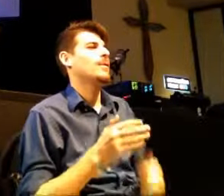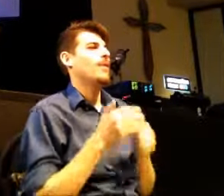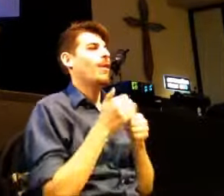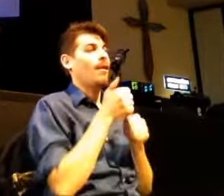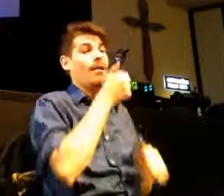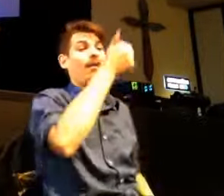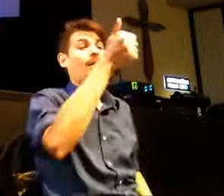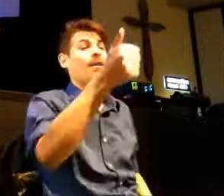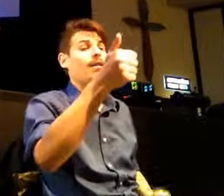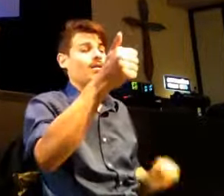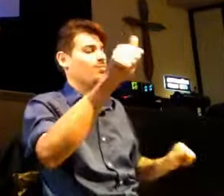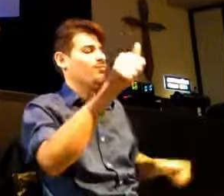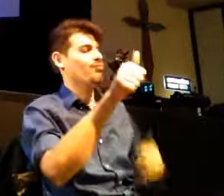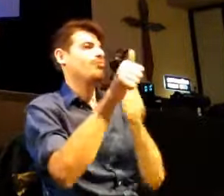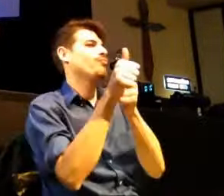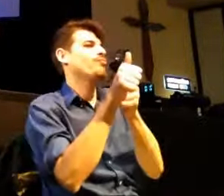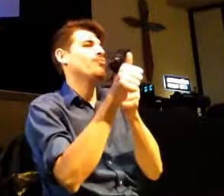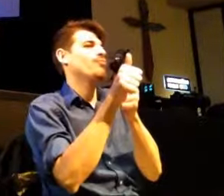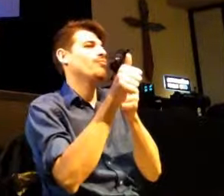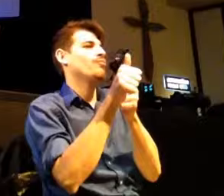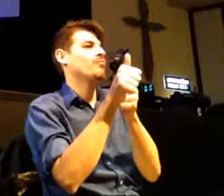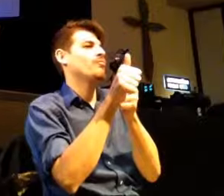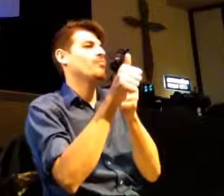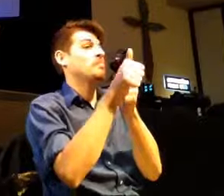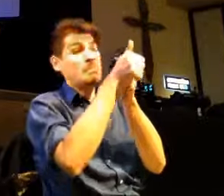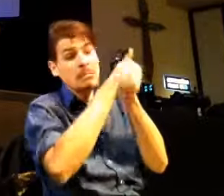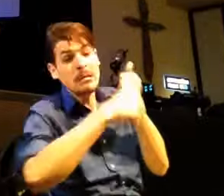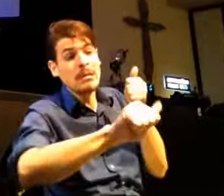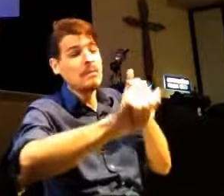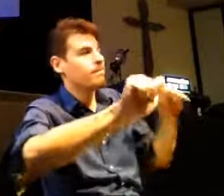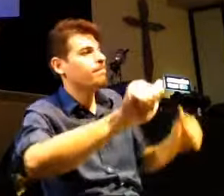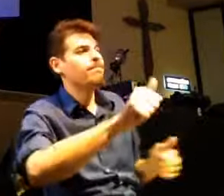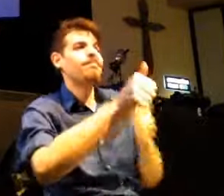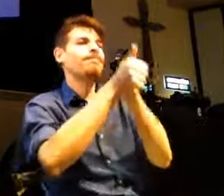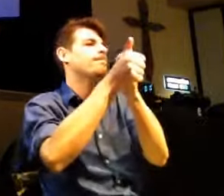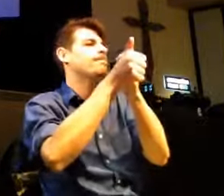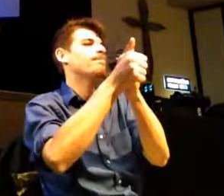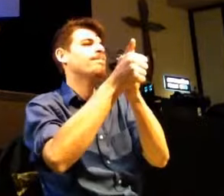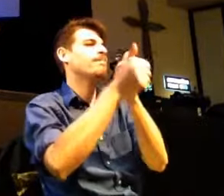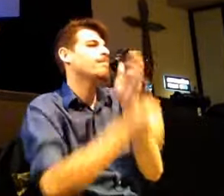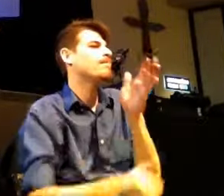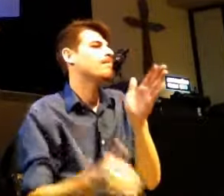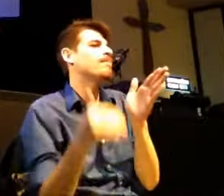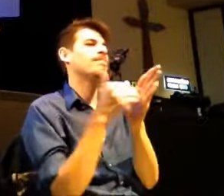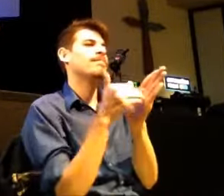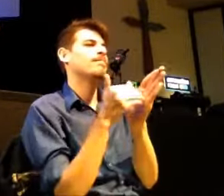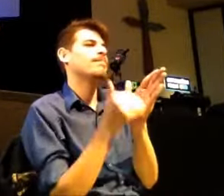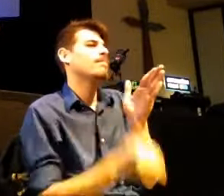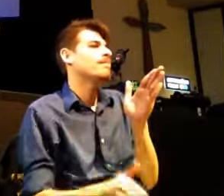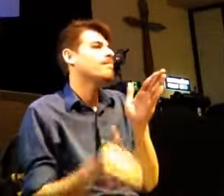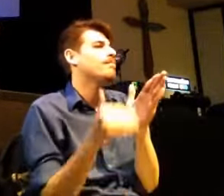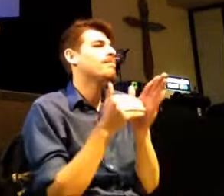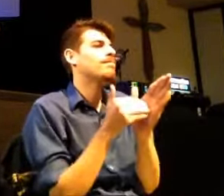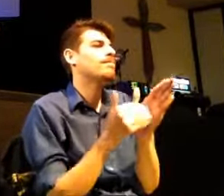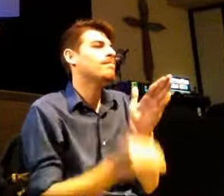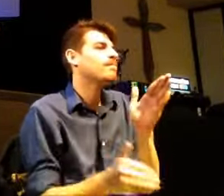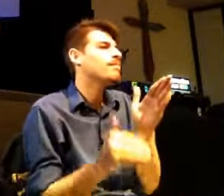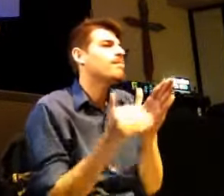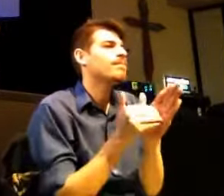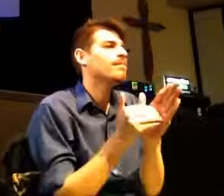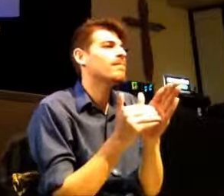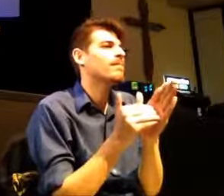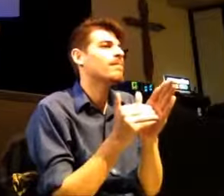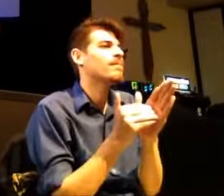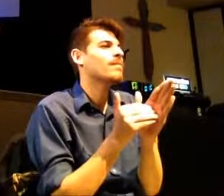further. And it's not long before you're in a marriage that lacks all intimacy and joy. It's